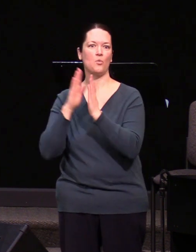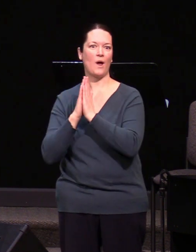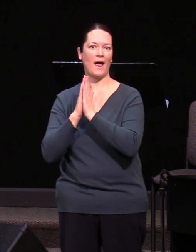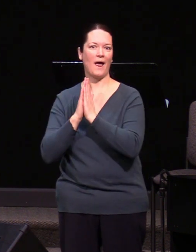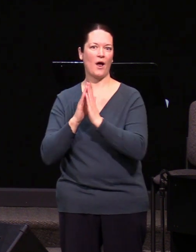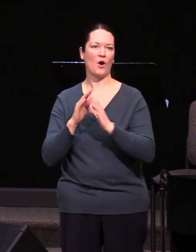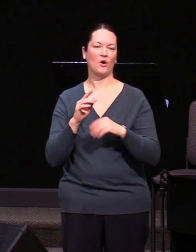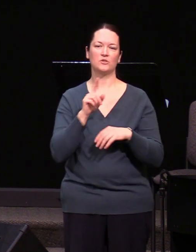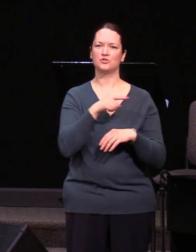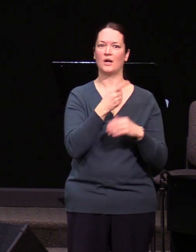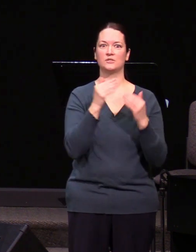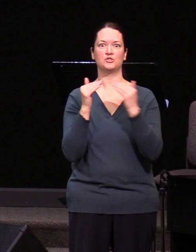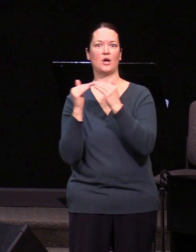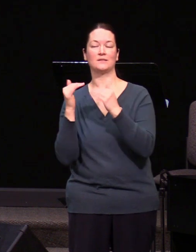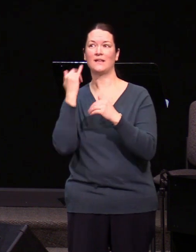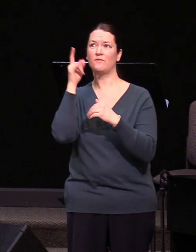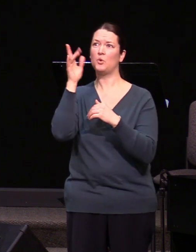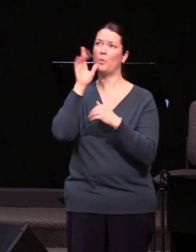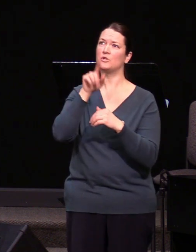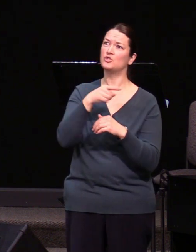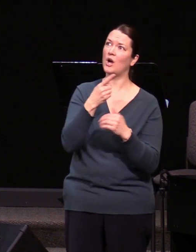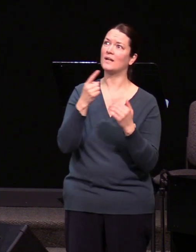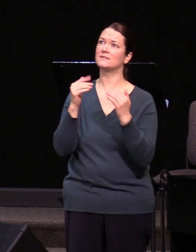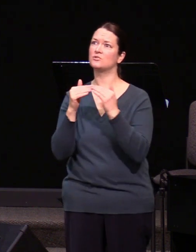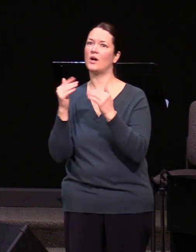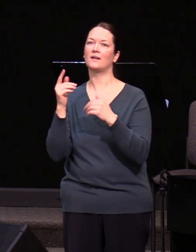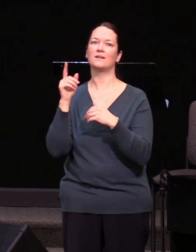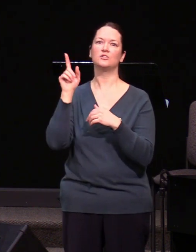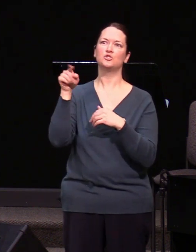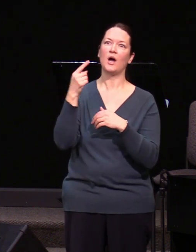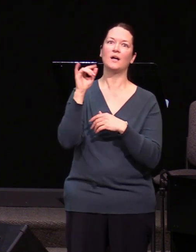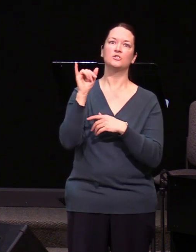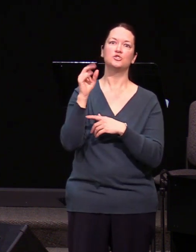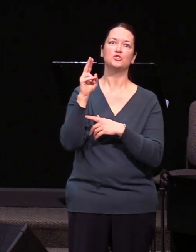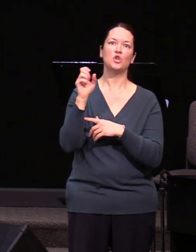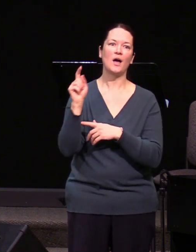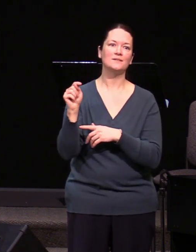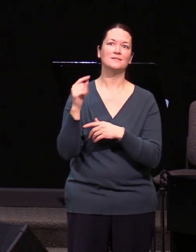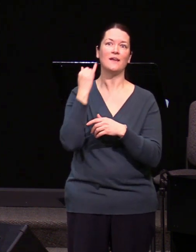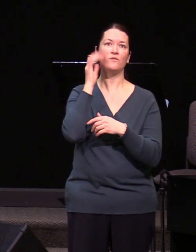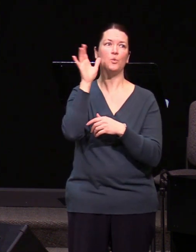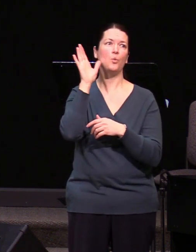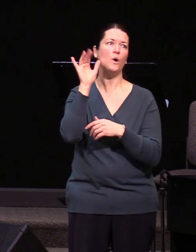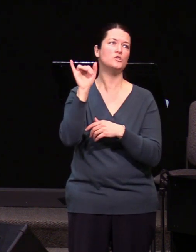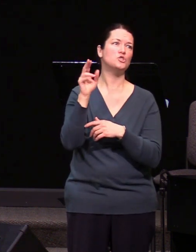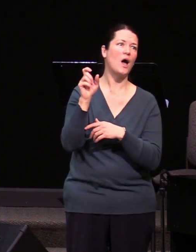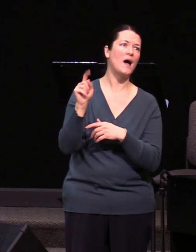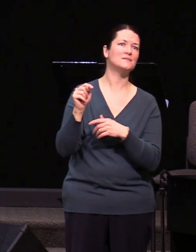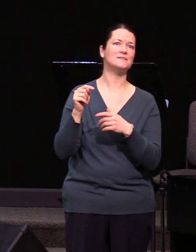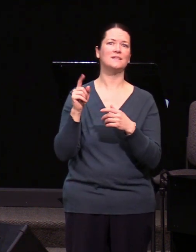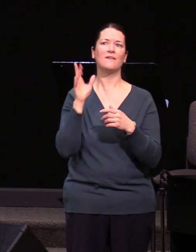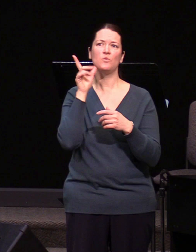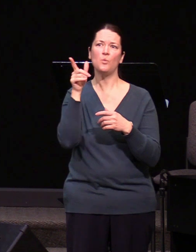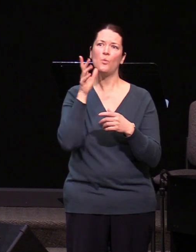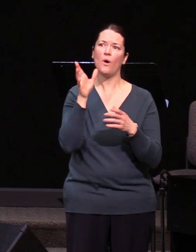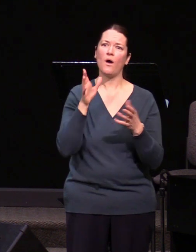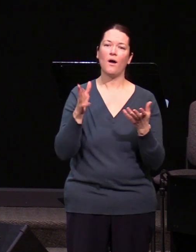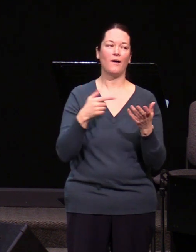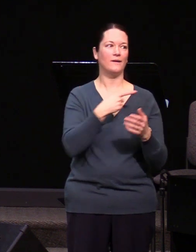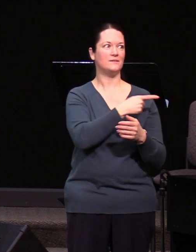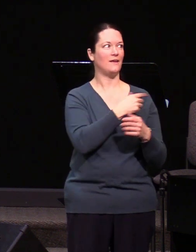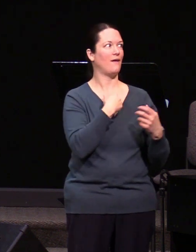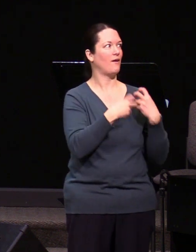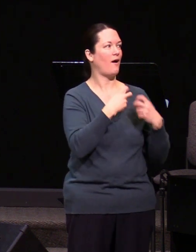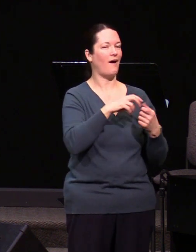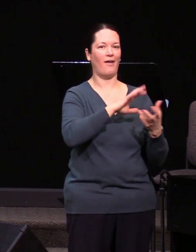like, God, if you would just do, if you could just do this, if just God, you could just. She's having a ball right